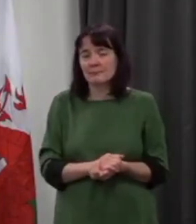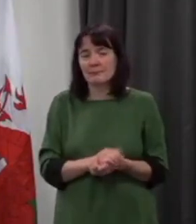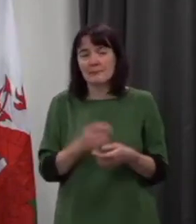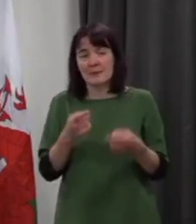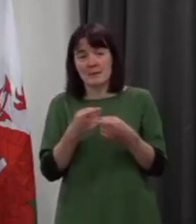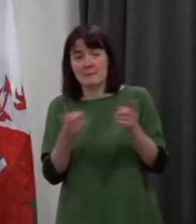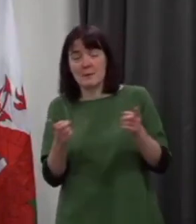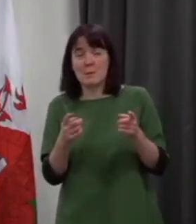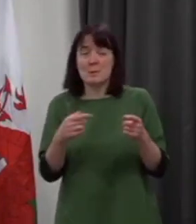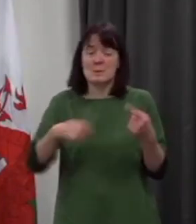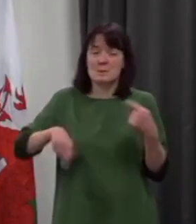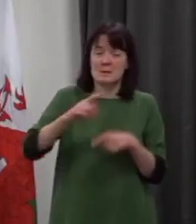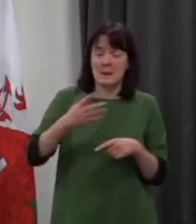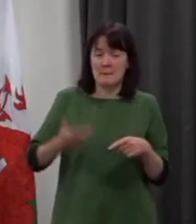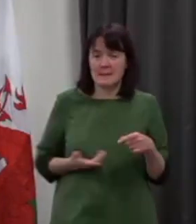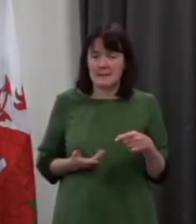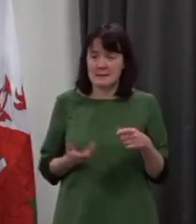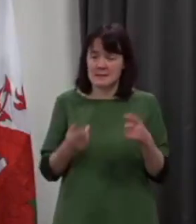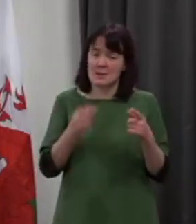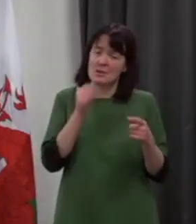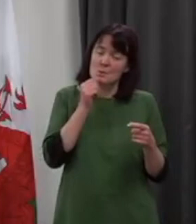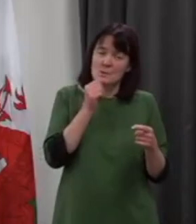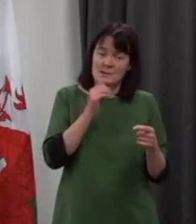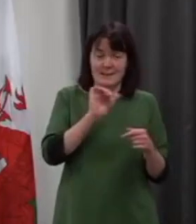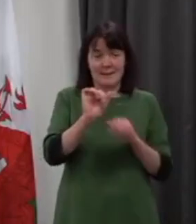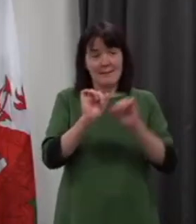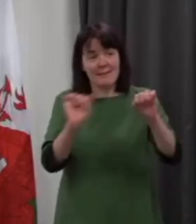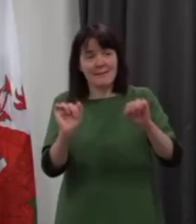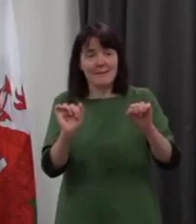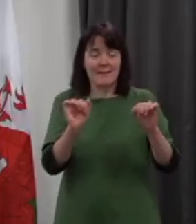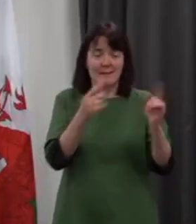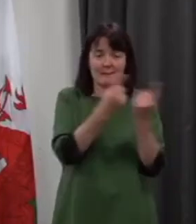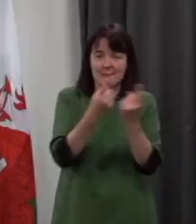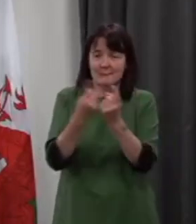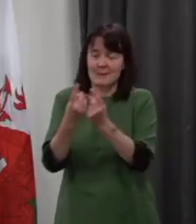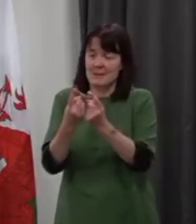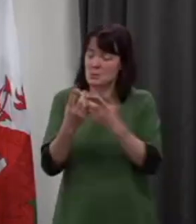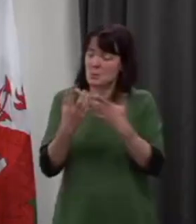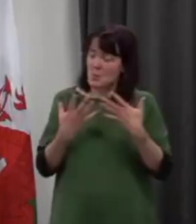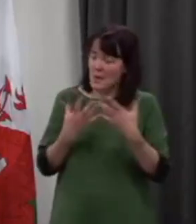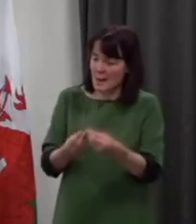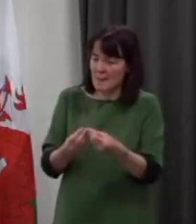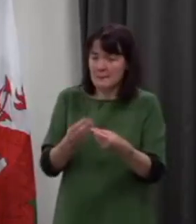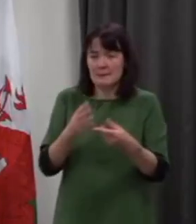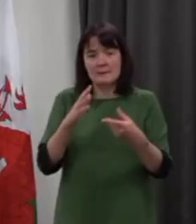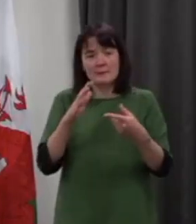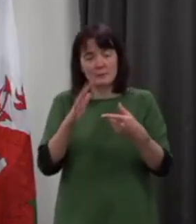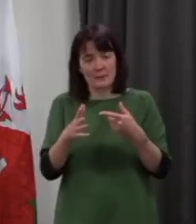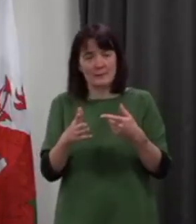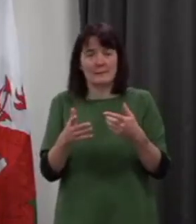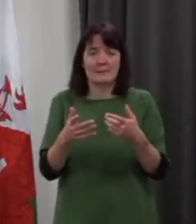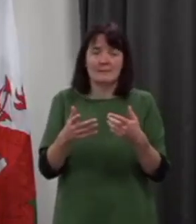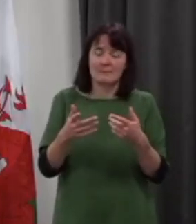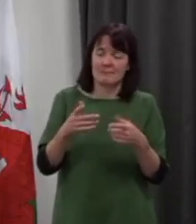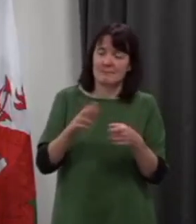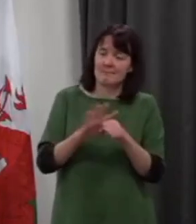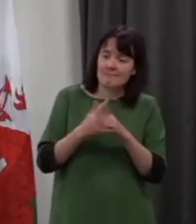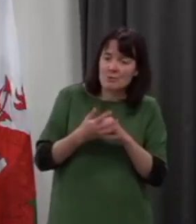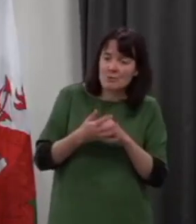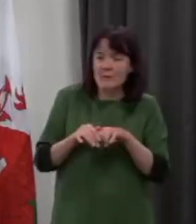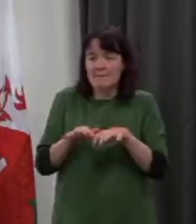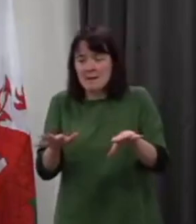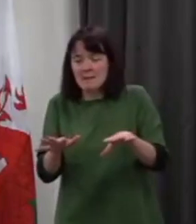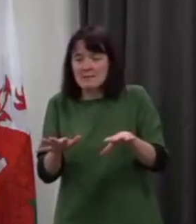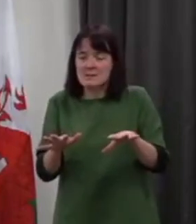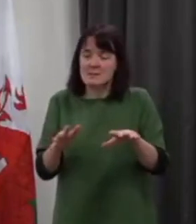their assets, if you like, to fight against COVID-19, will look again at how we provide support for them. So Bluestone and